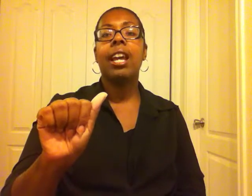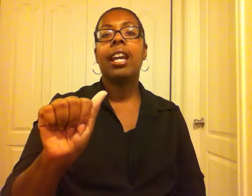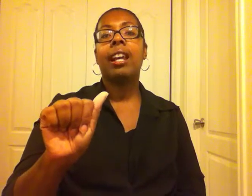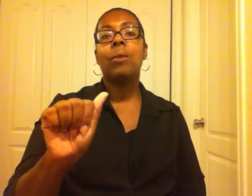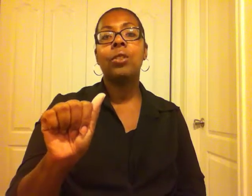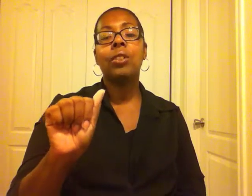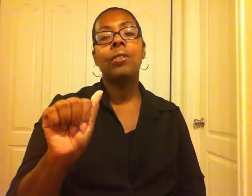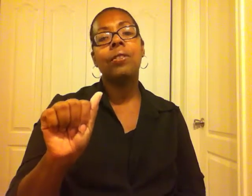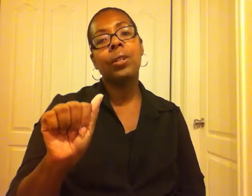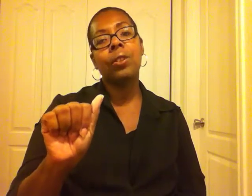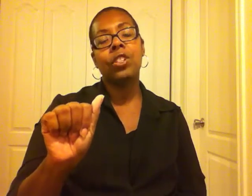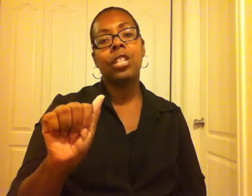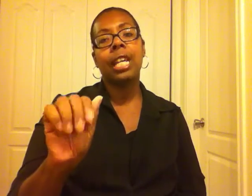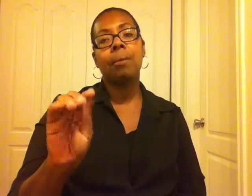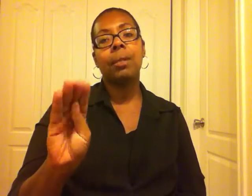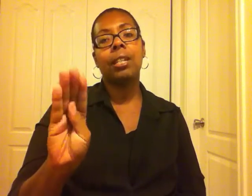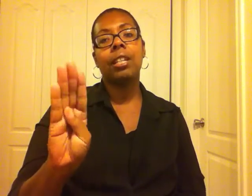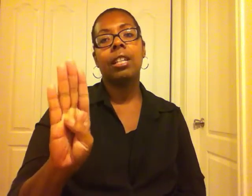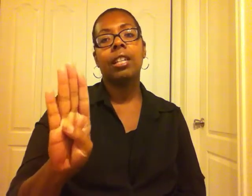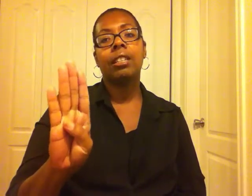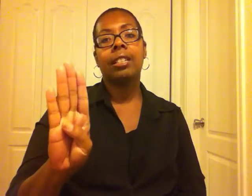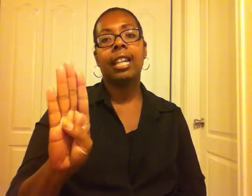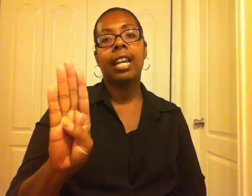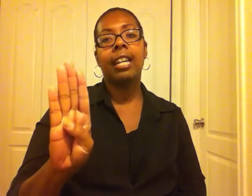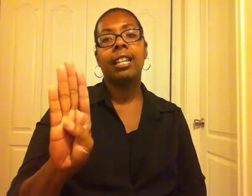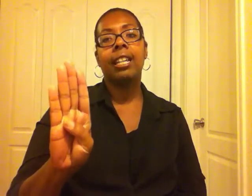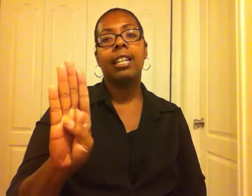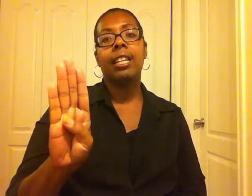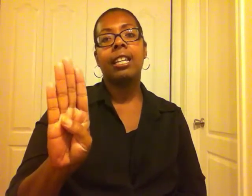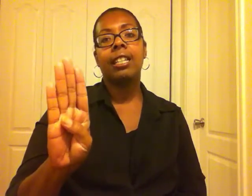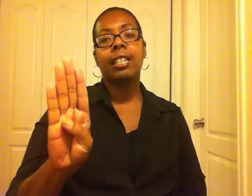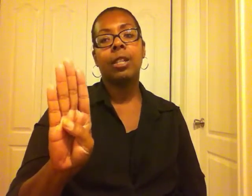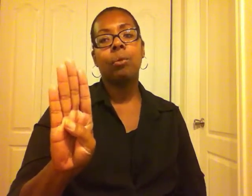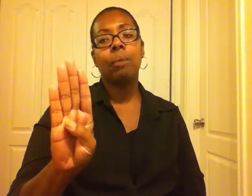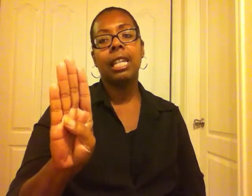And I want you to feel the shape, okay? The letter B.